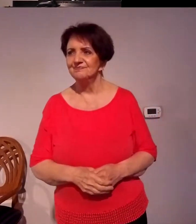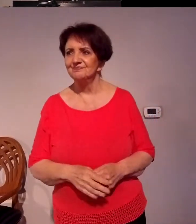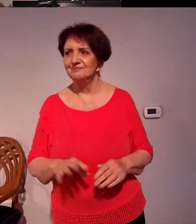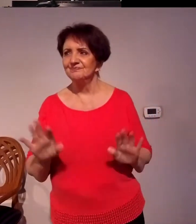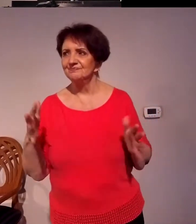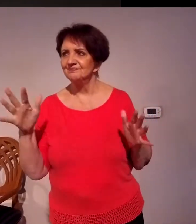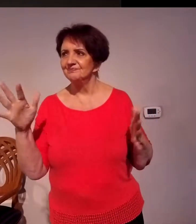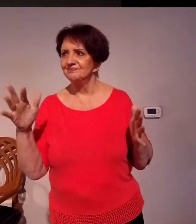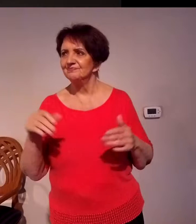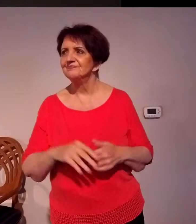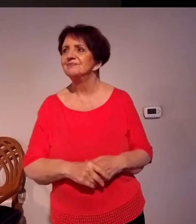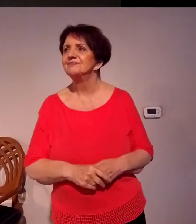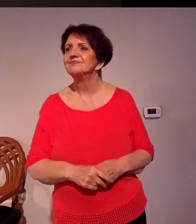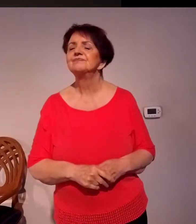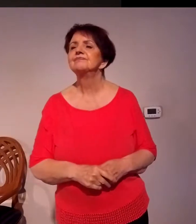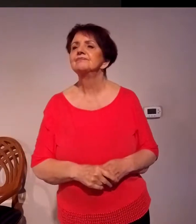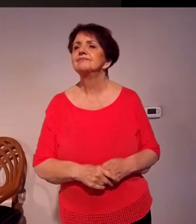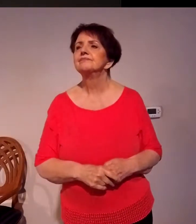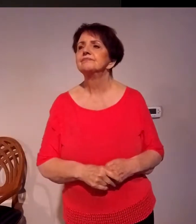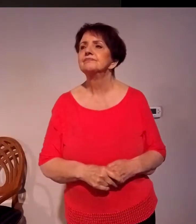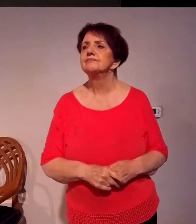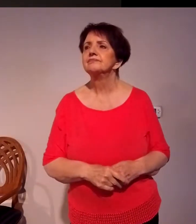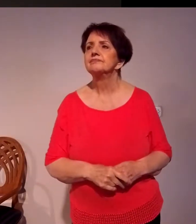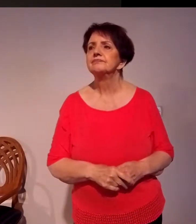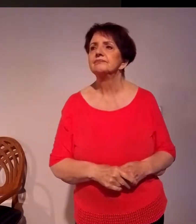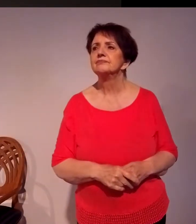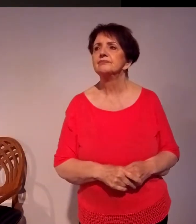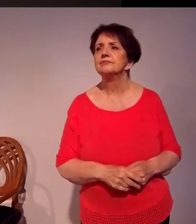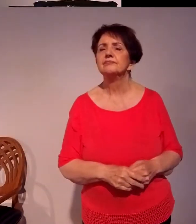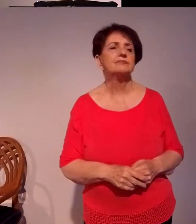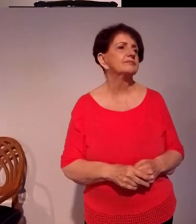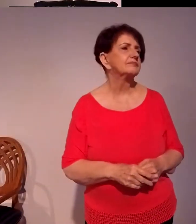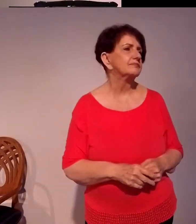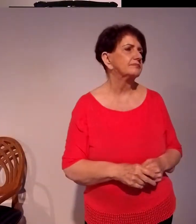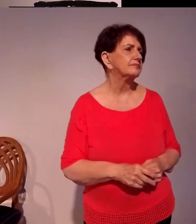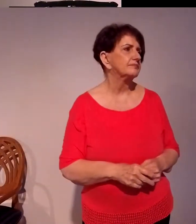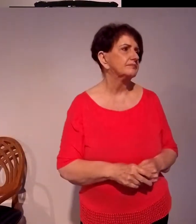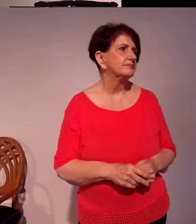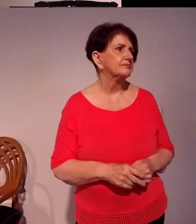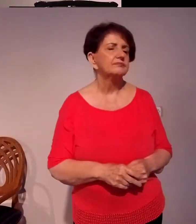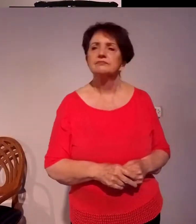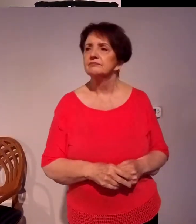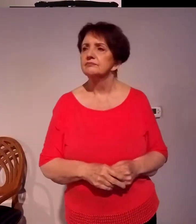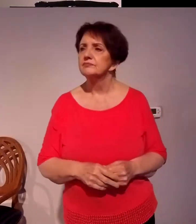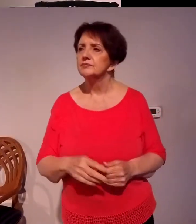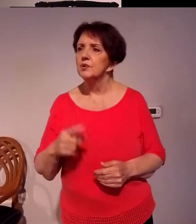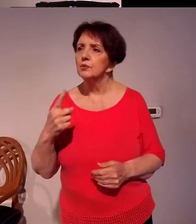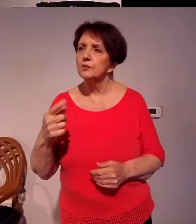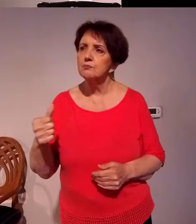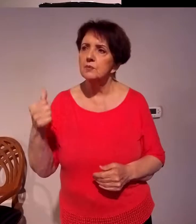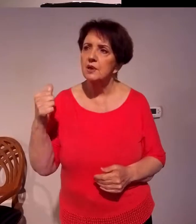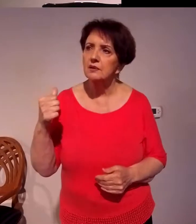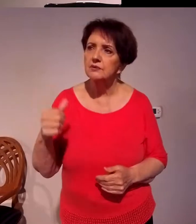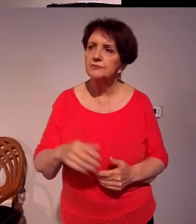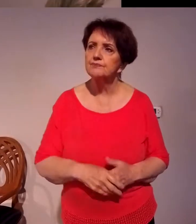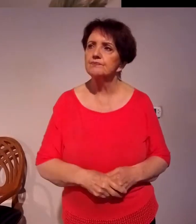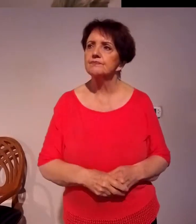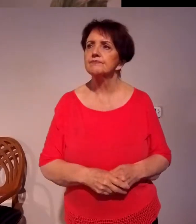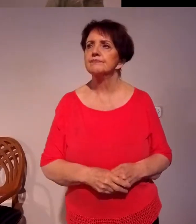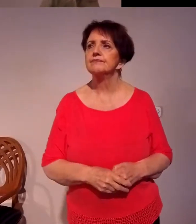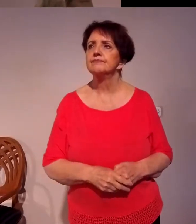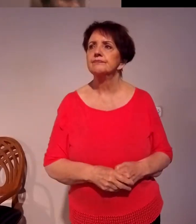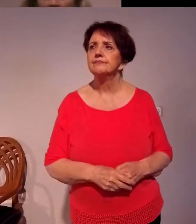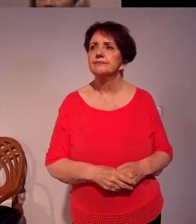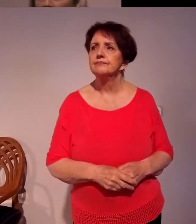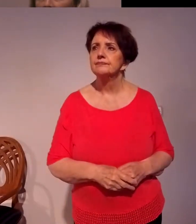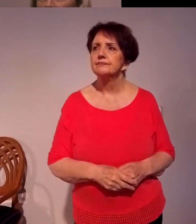All right. Sorry. Okay, you've got one right behind you, and then we'll look for more hands.